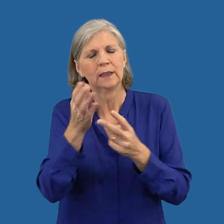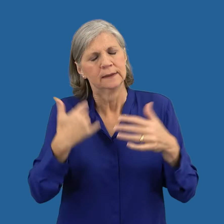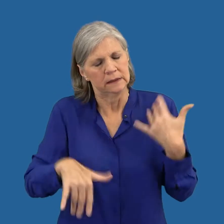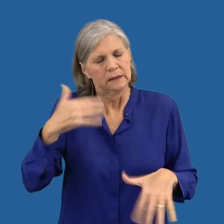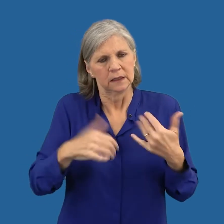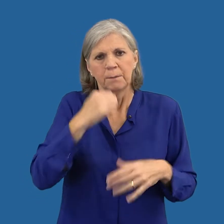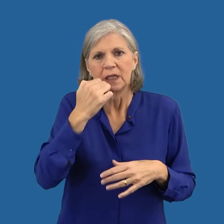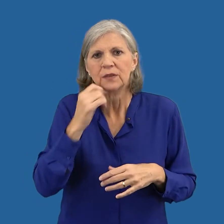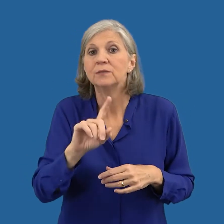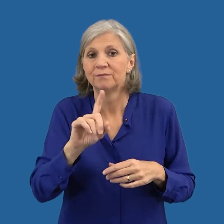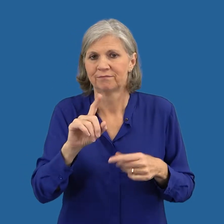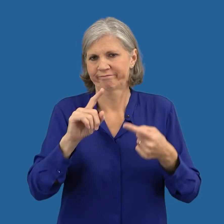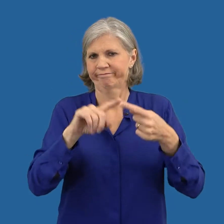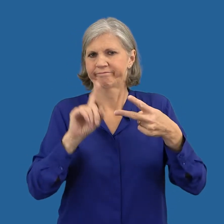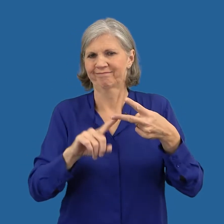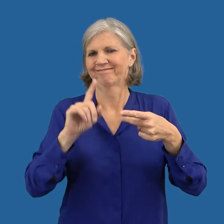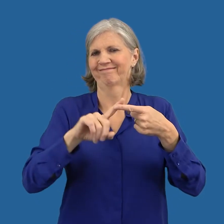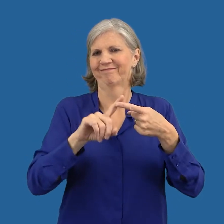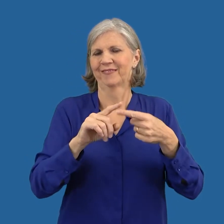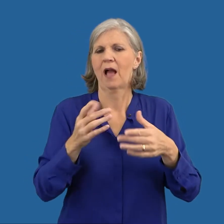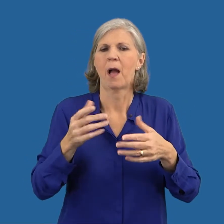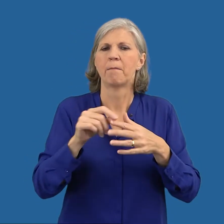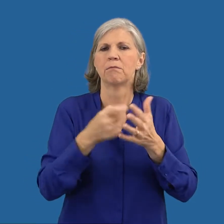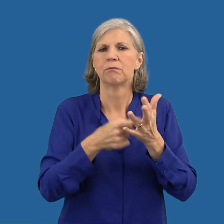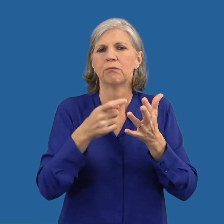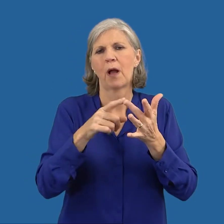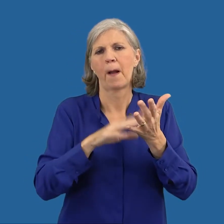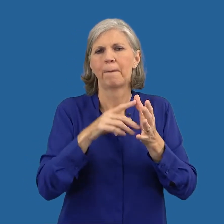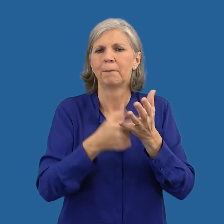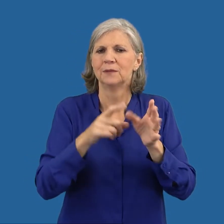There are two types of painful periods. These are known as